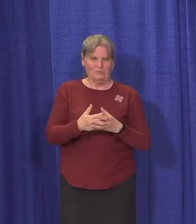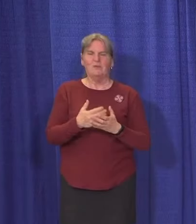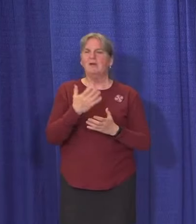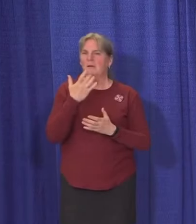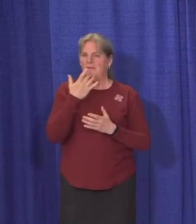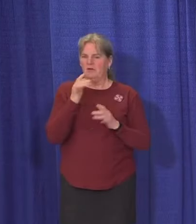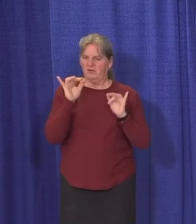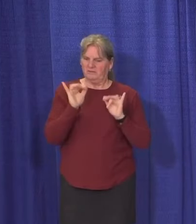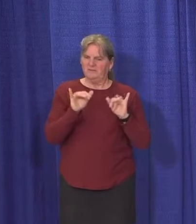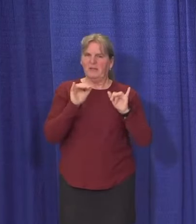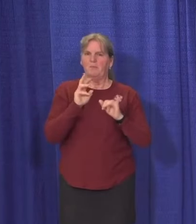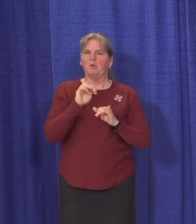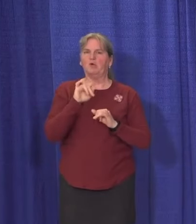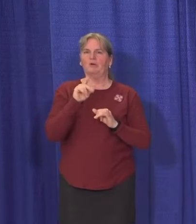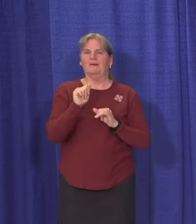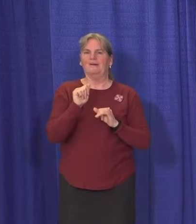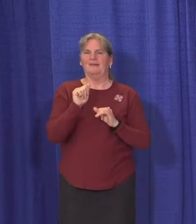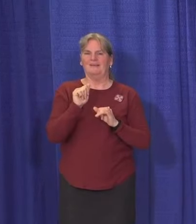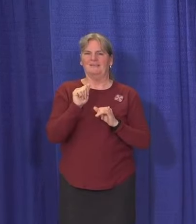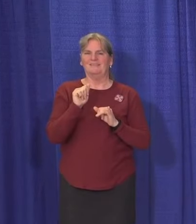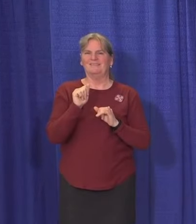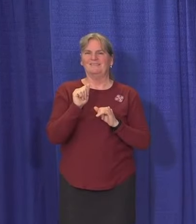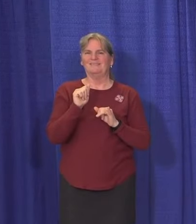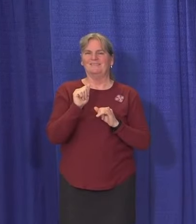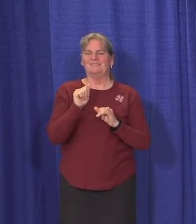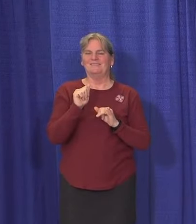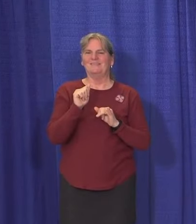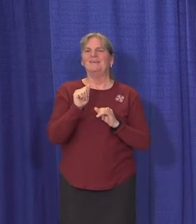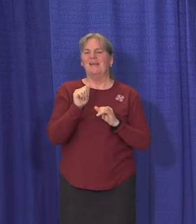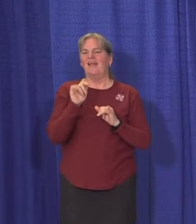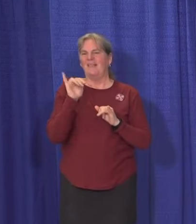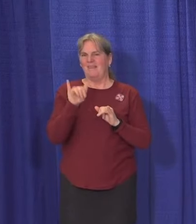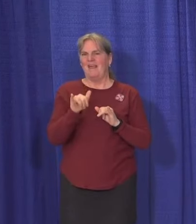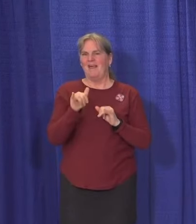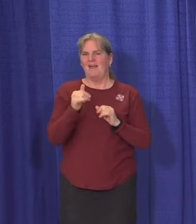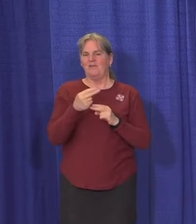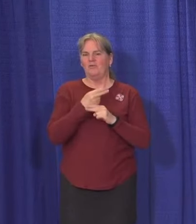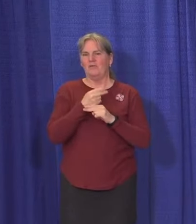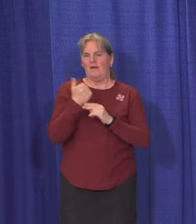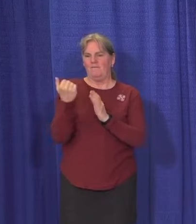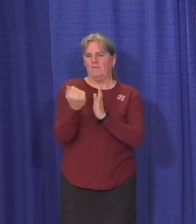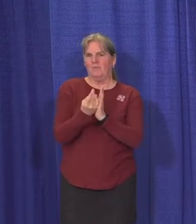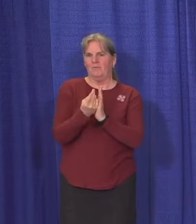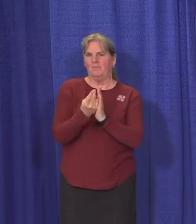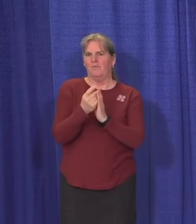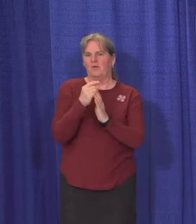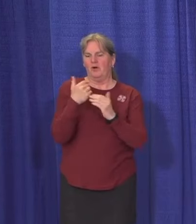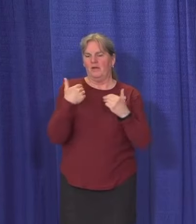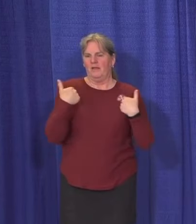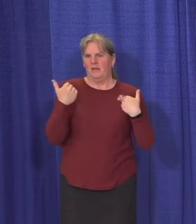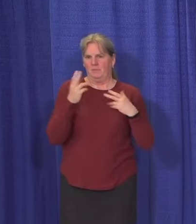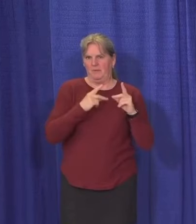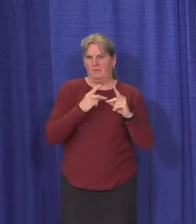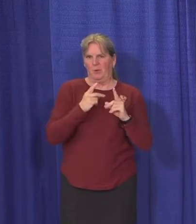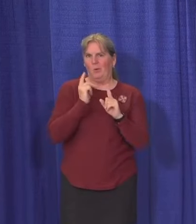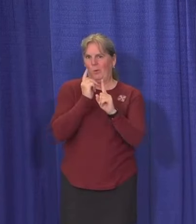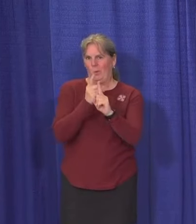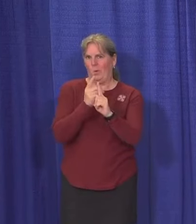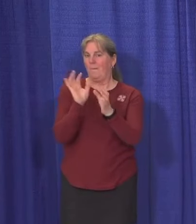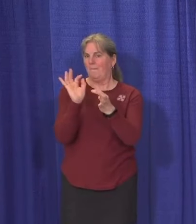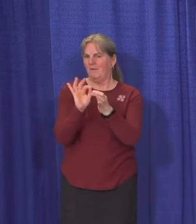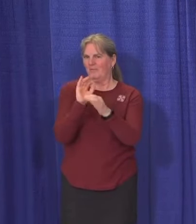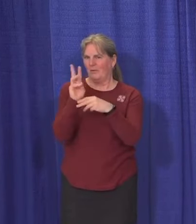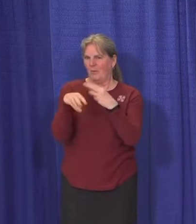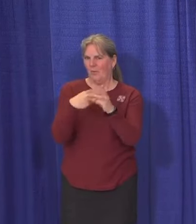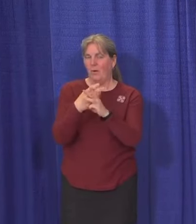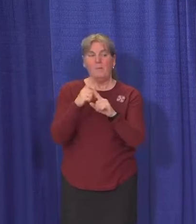we would get the Moderna and see Moderna being approved and go with that. But as I said, we were